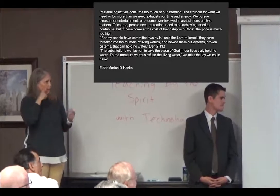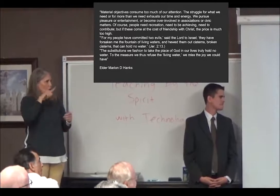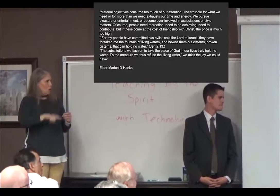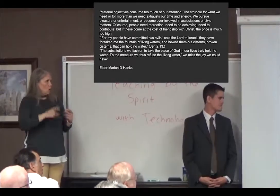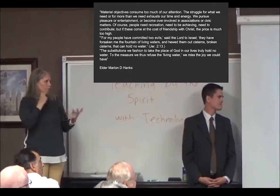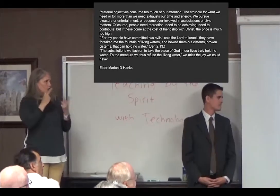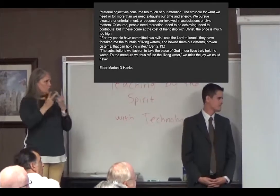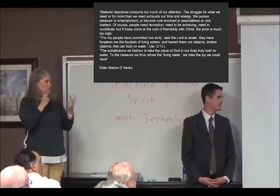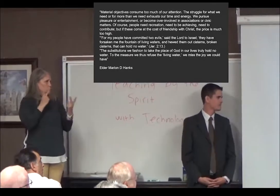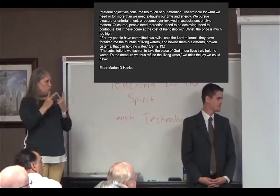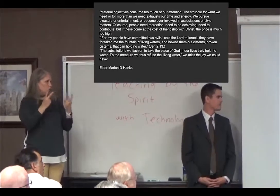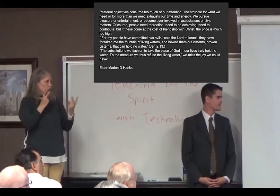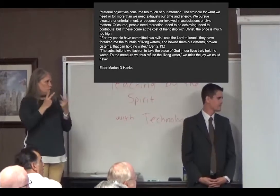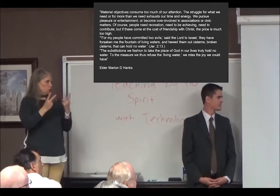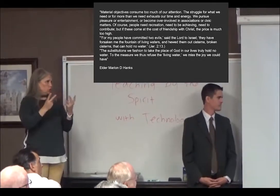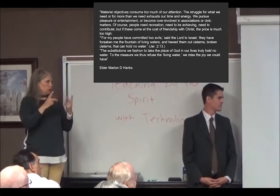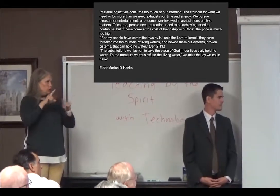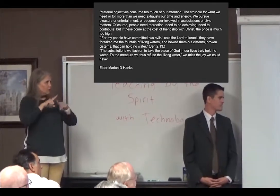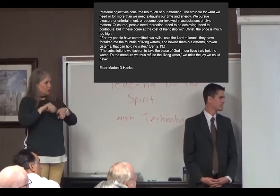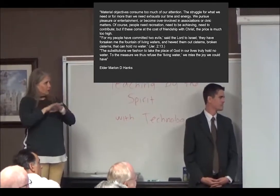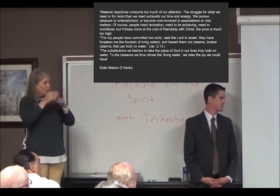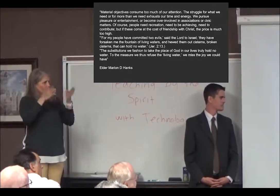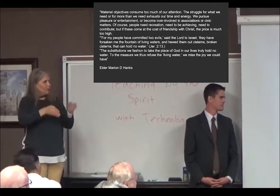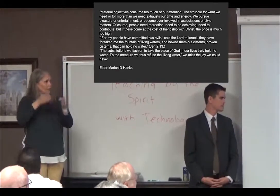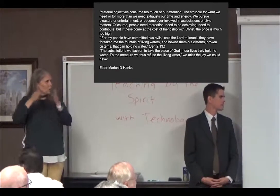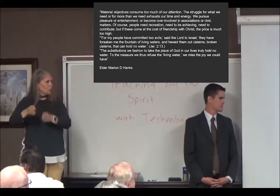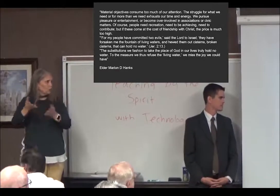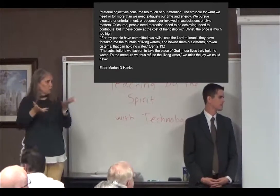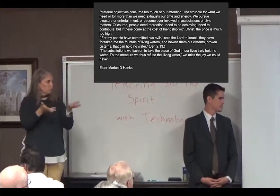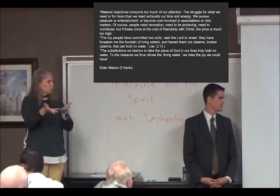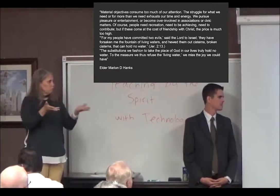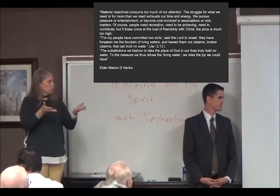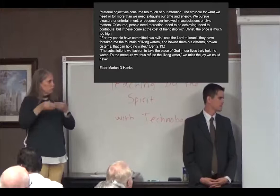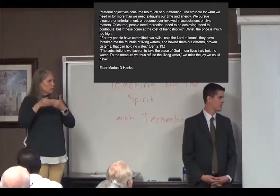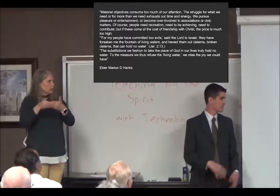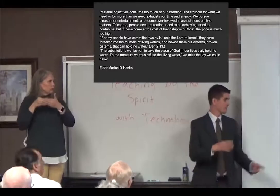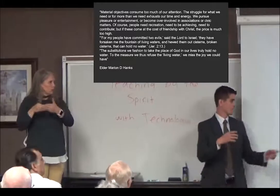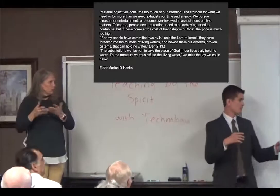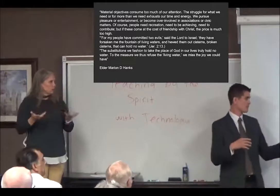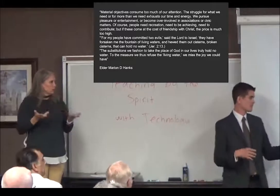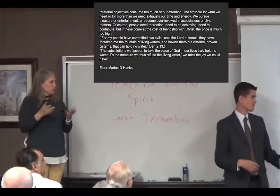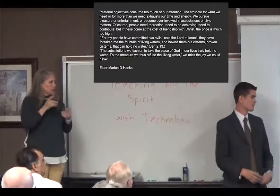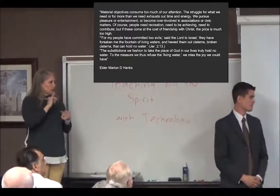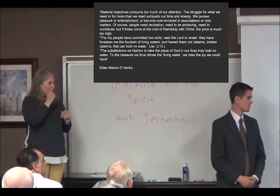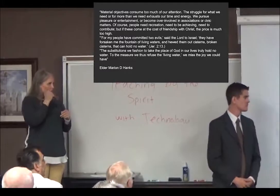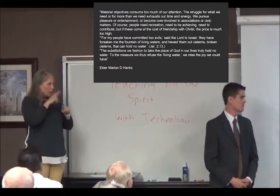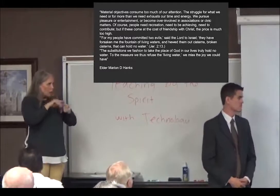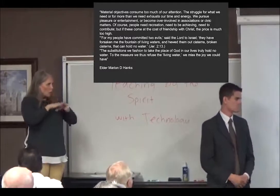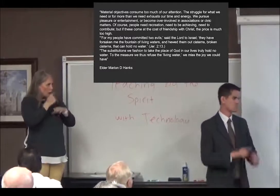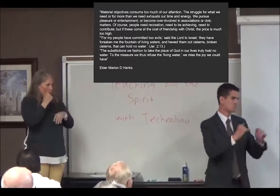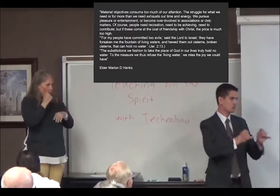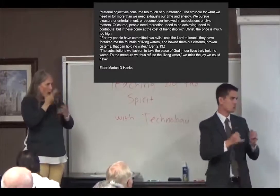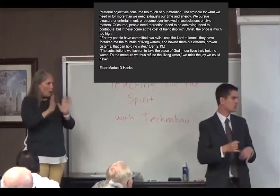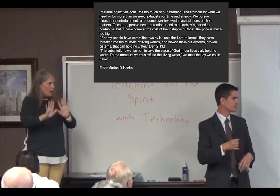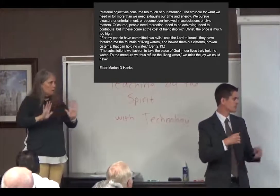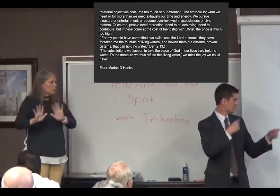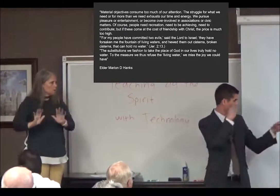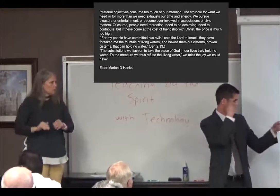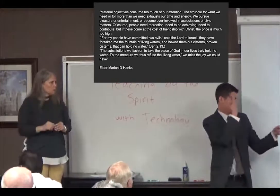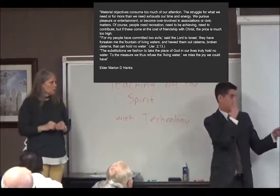background with different colored letters, you know, each individual is going to be different, and you need to be flexible and see what their eyes